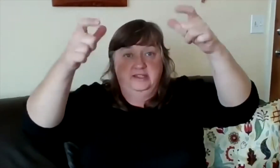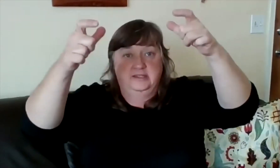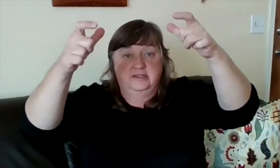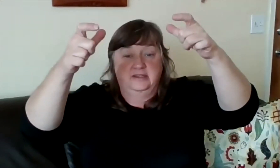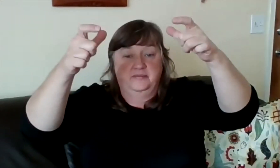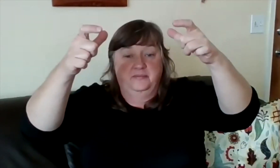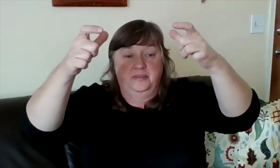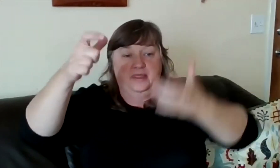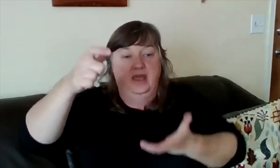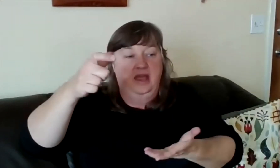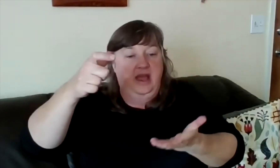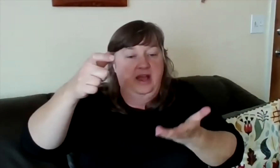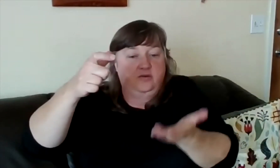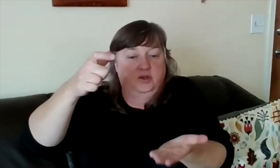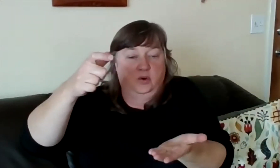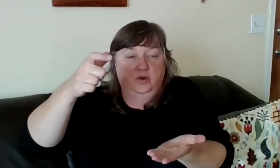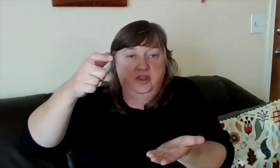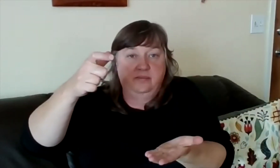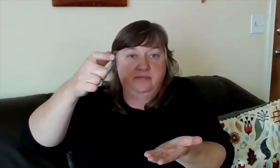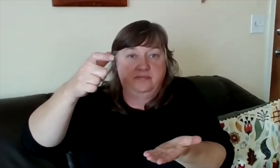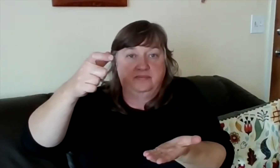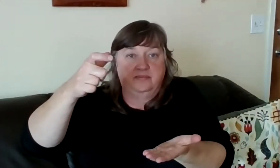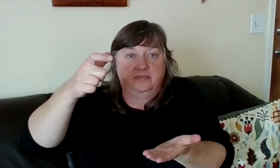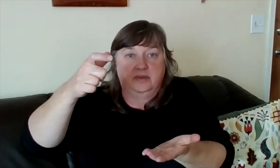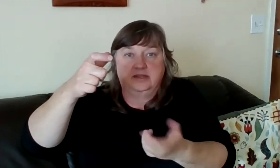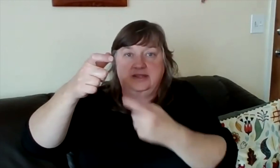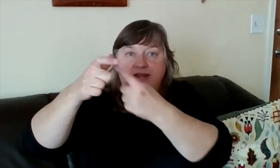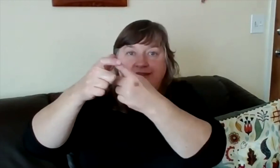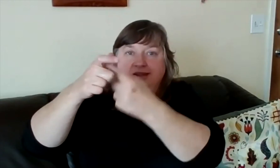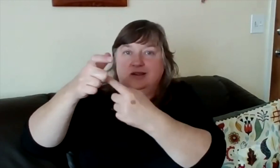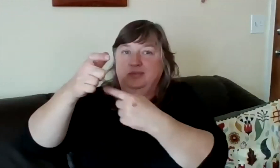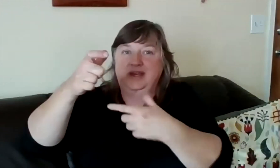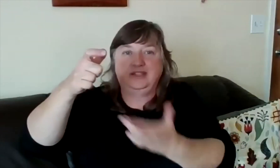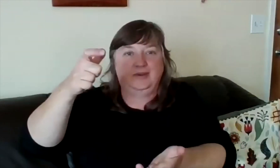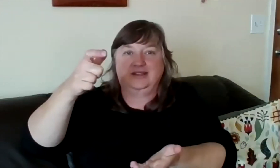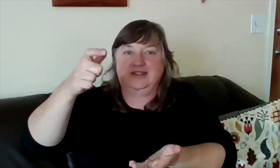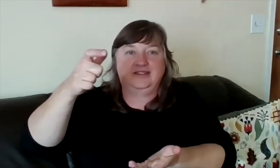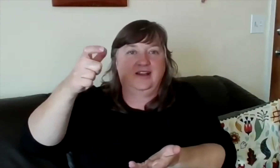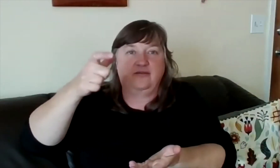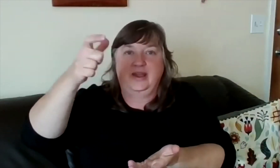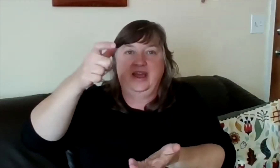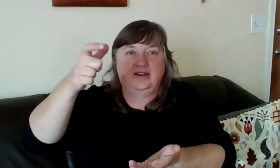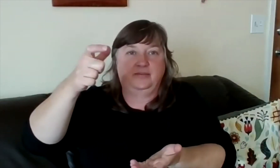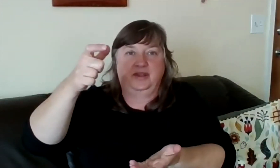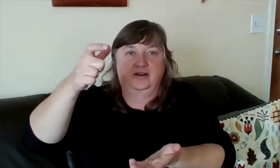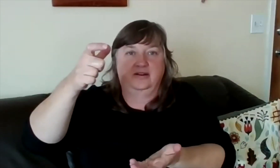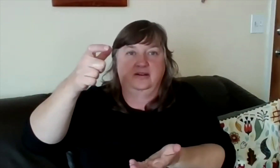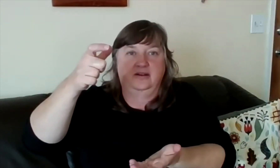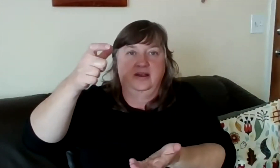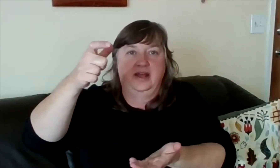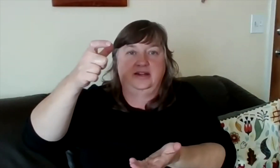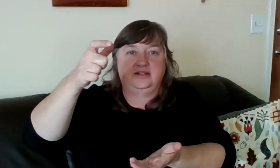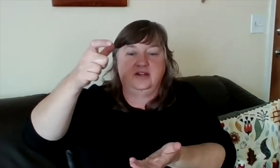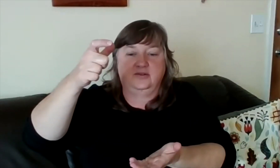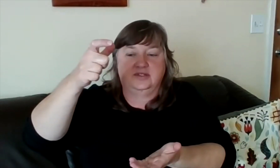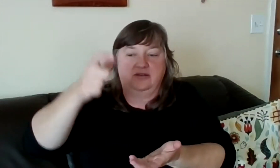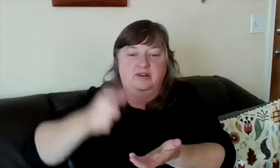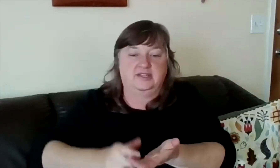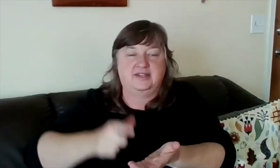plates, and you could hold them. See, they're plates because I still have my hand up here. And it denotes that I've got a stack